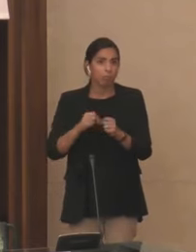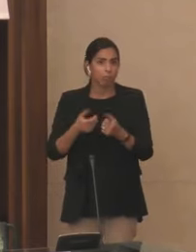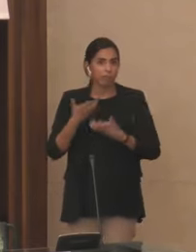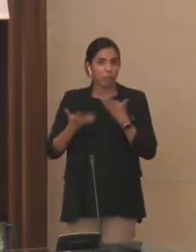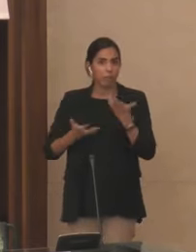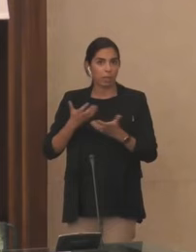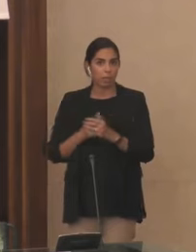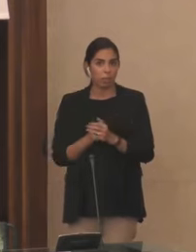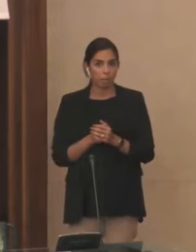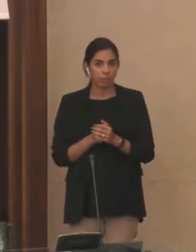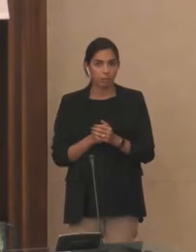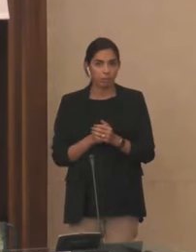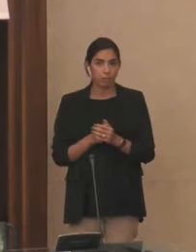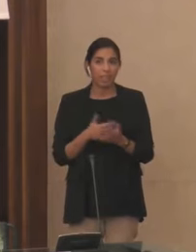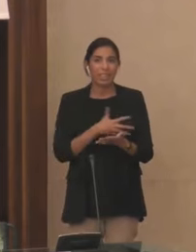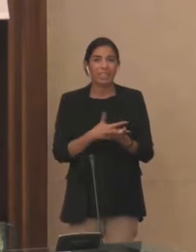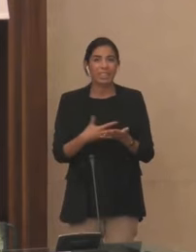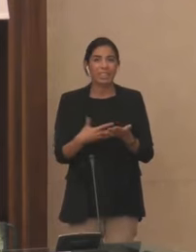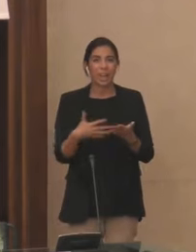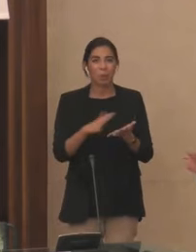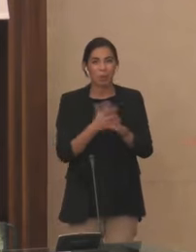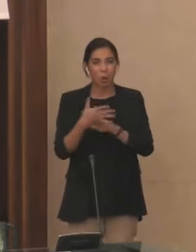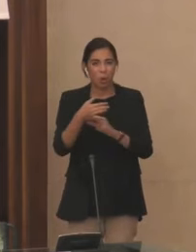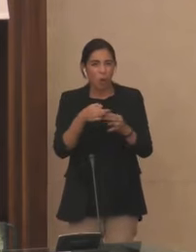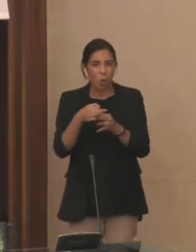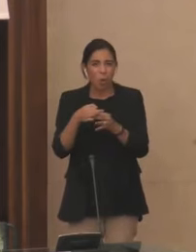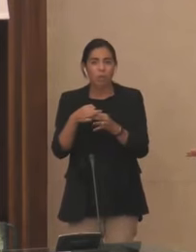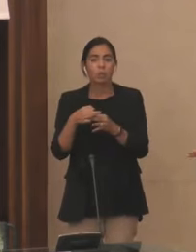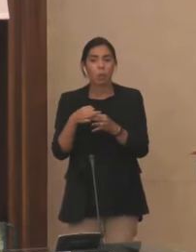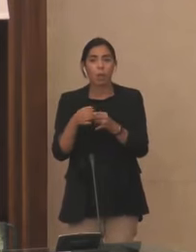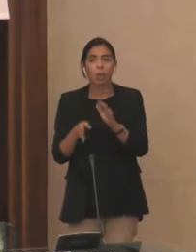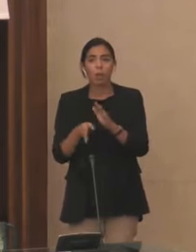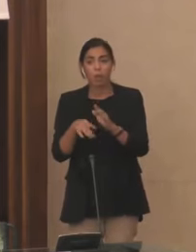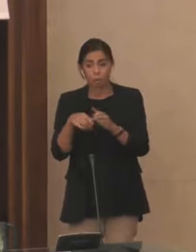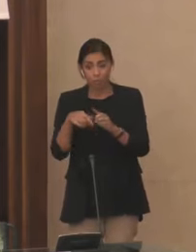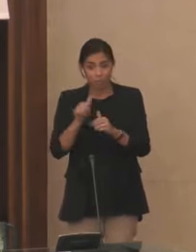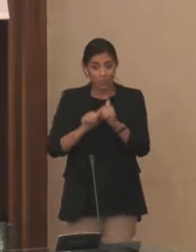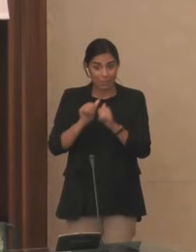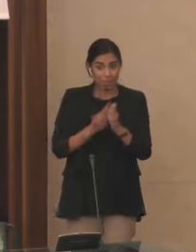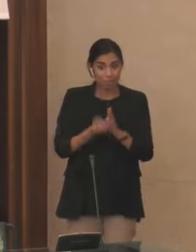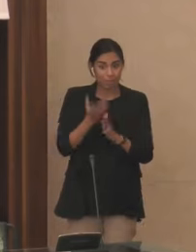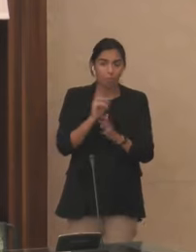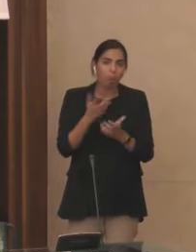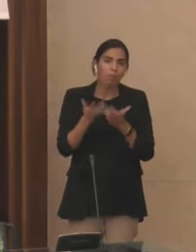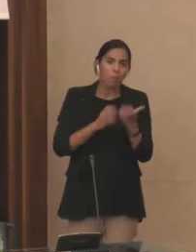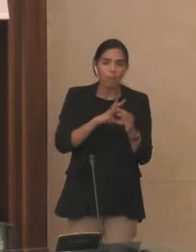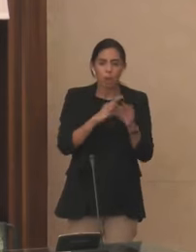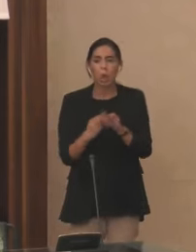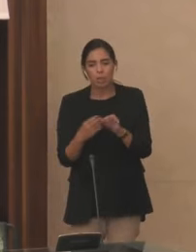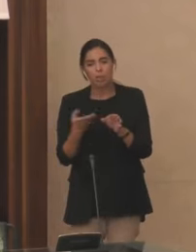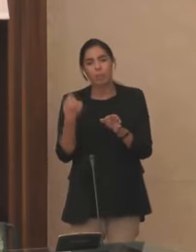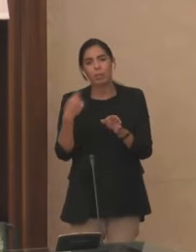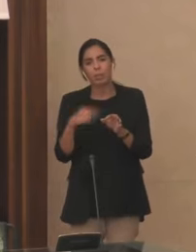inflammation. It's just a consequence of no control inflammation. So that is